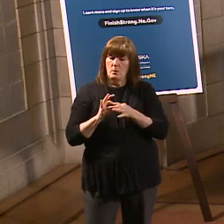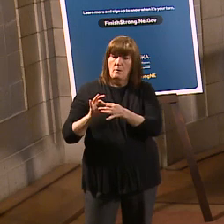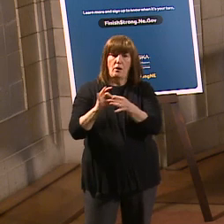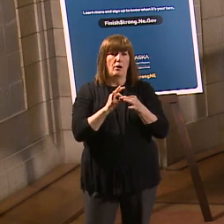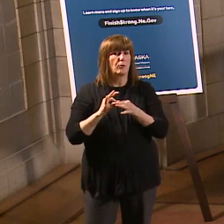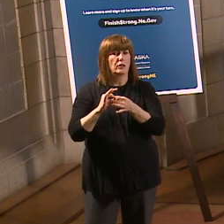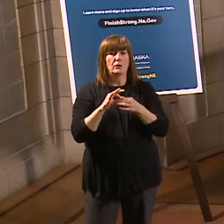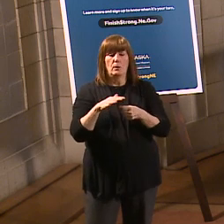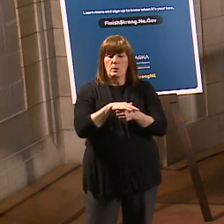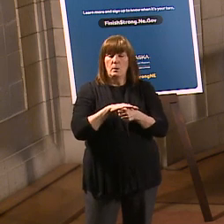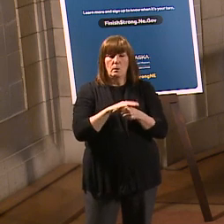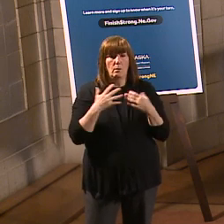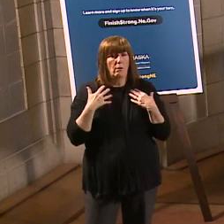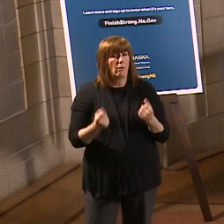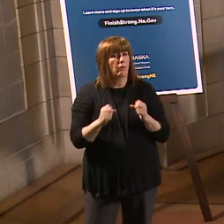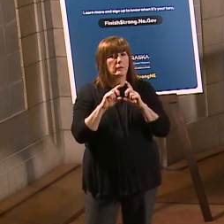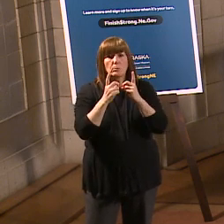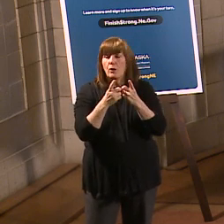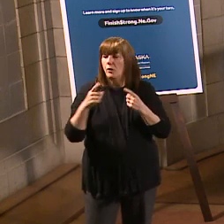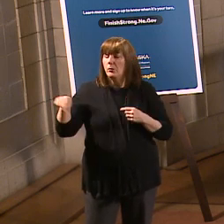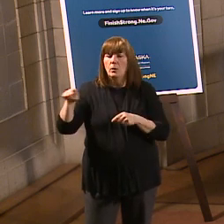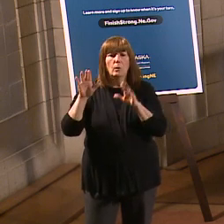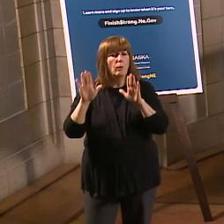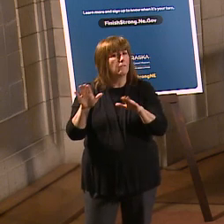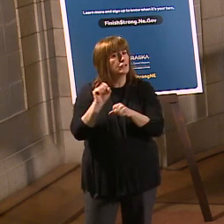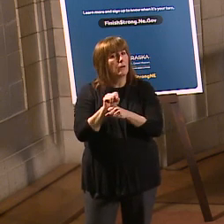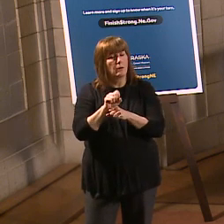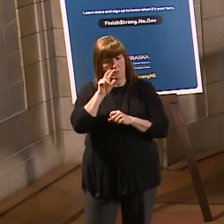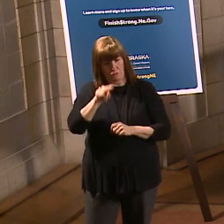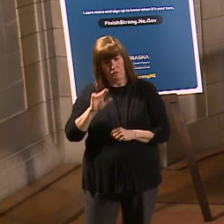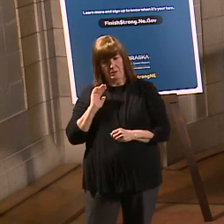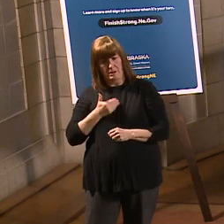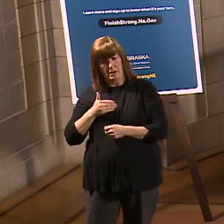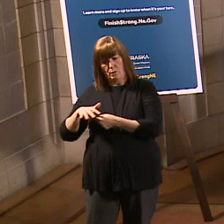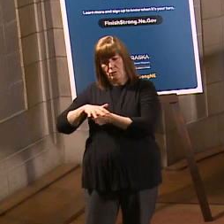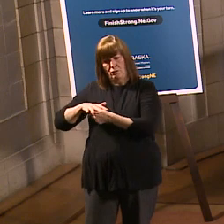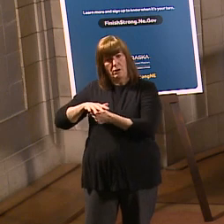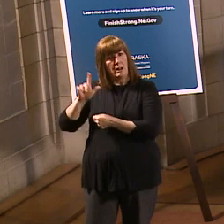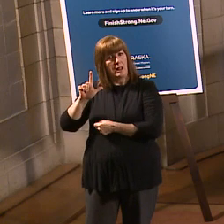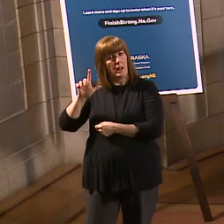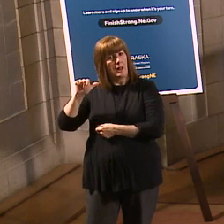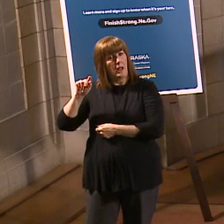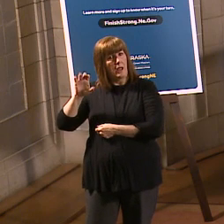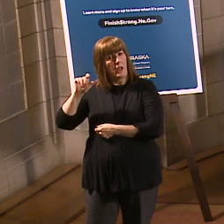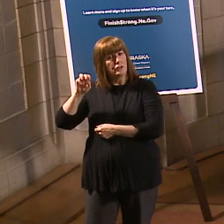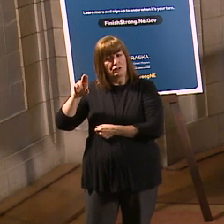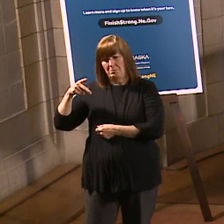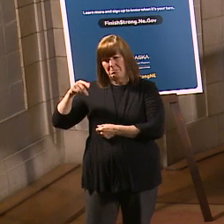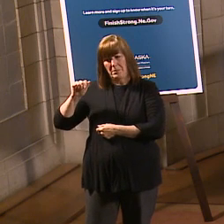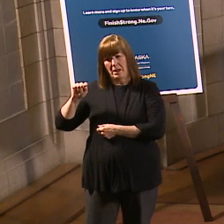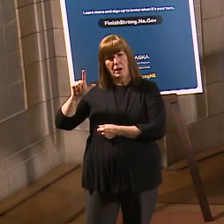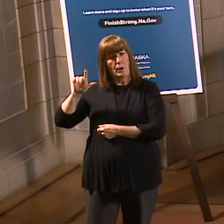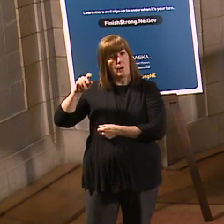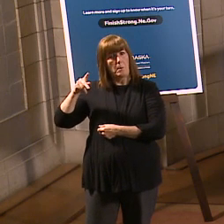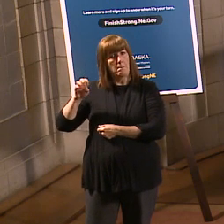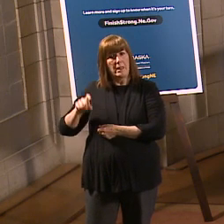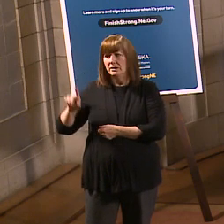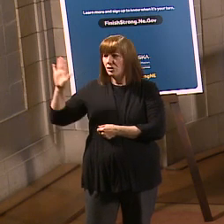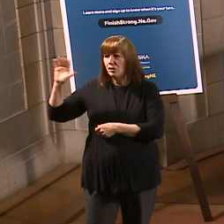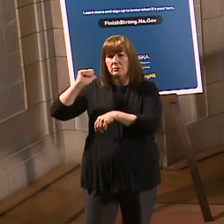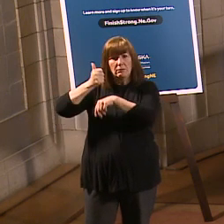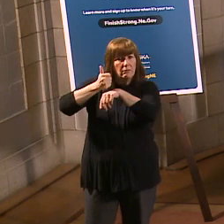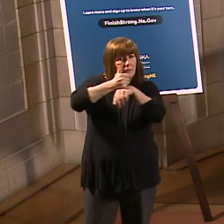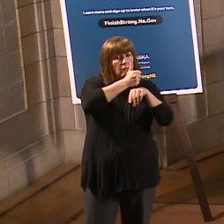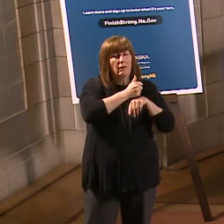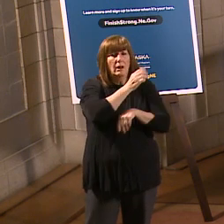departments. They've done a fantastic job. And you can just go look at Lincoln Lancaster and the work that Pat Lopez has done here, the vaccination clinics we've done